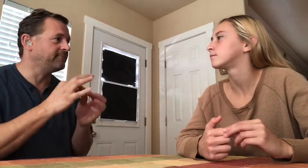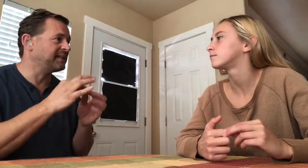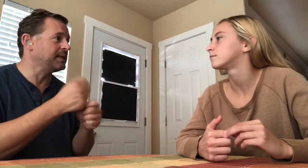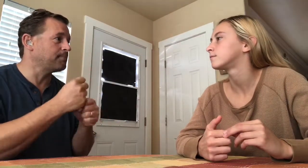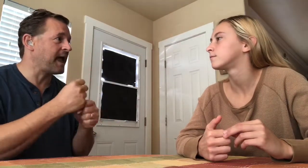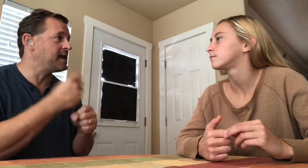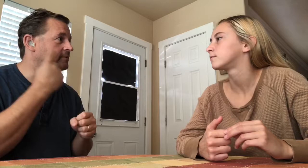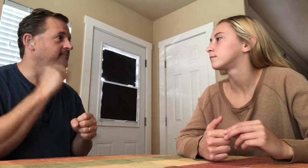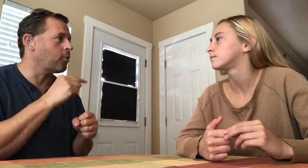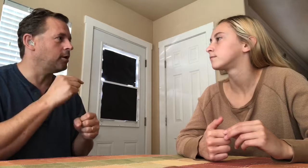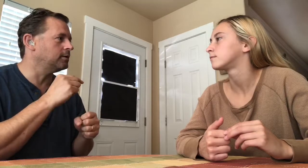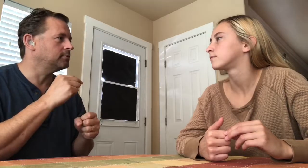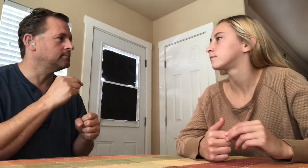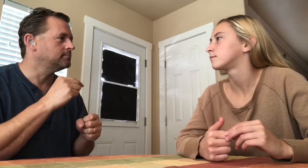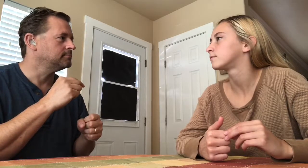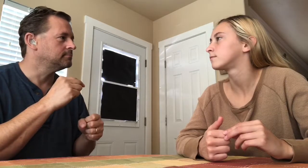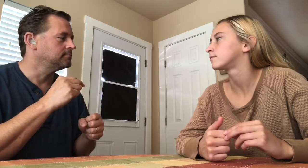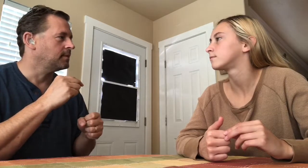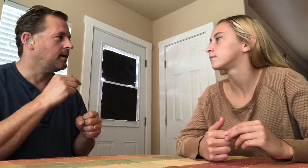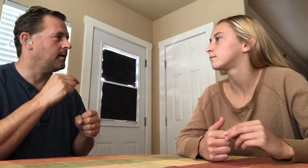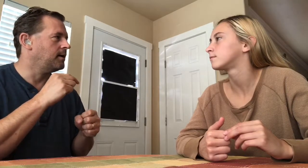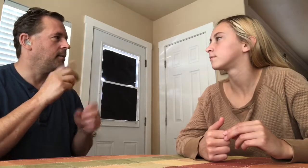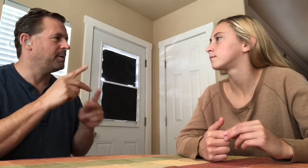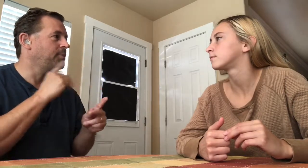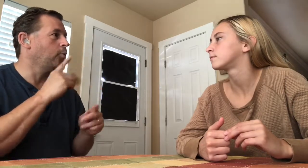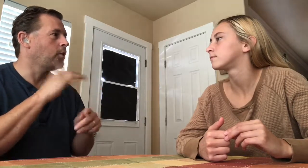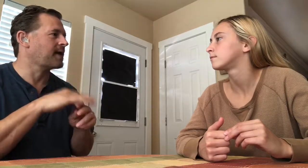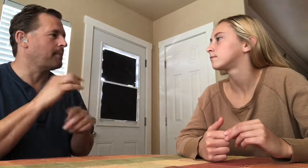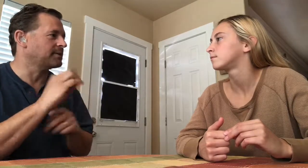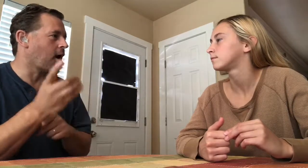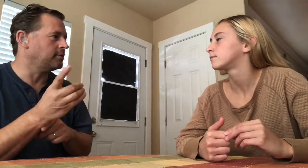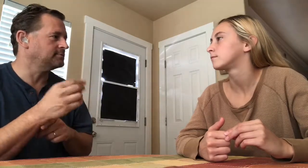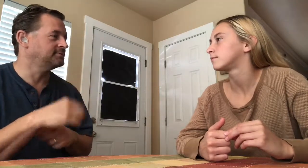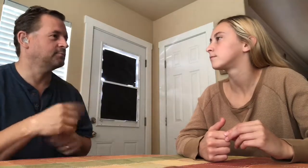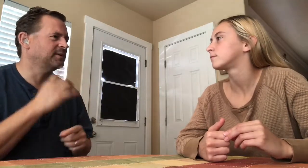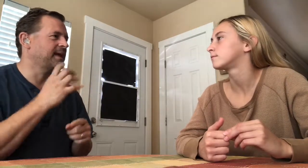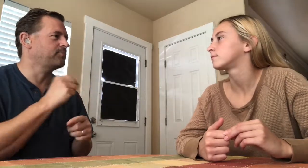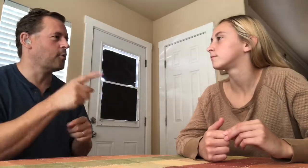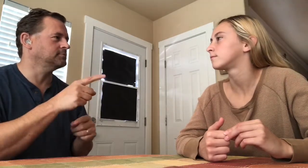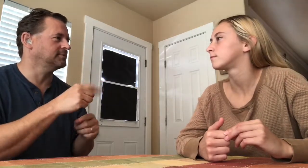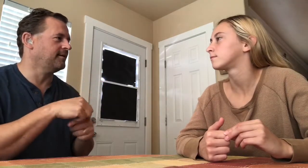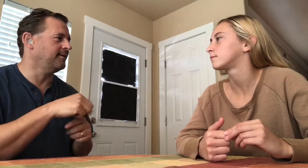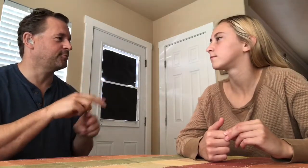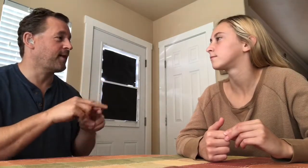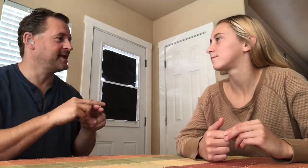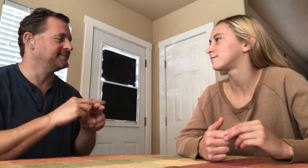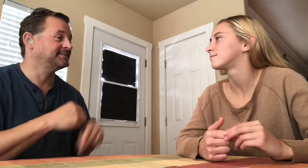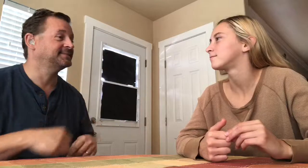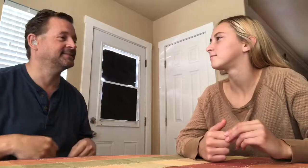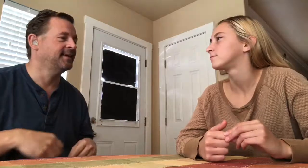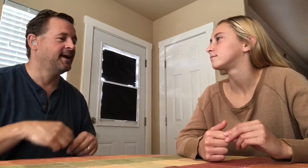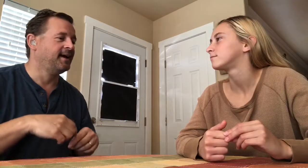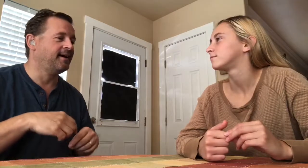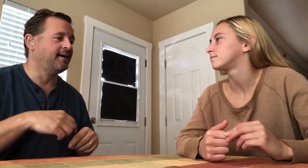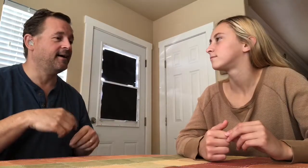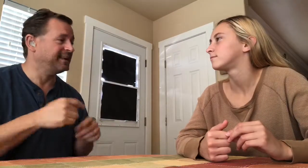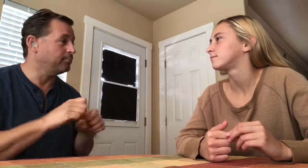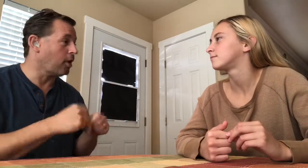specifically made for people who work at McDonald's will get those trains. It